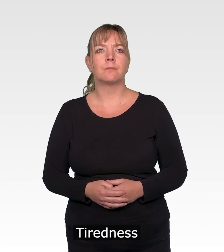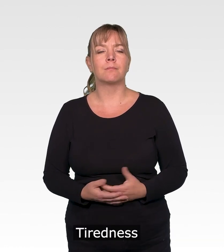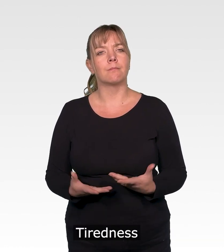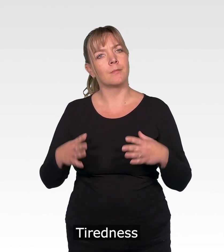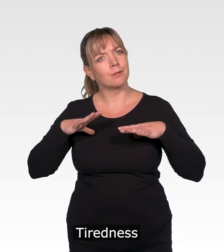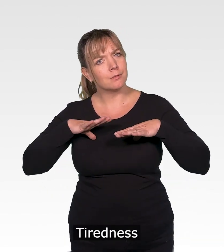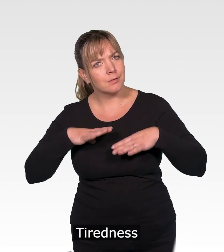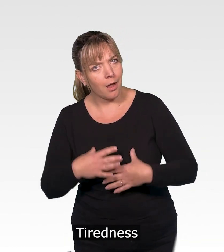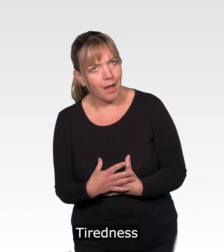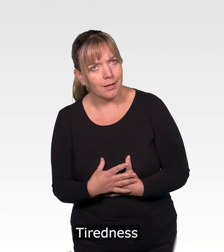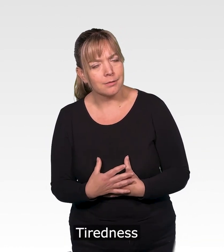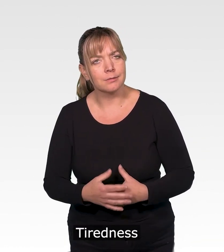tiredness,